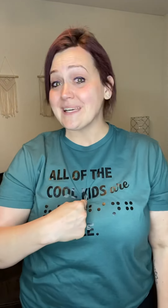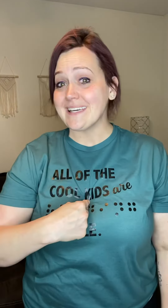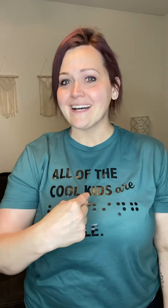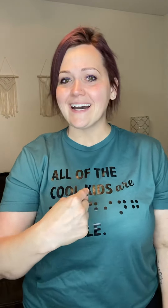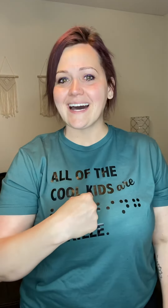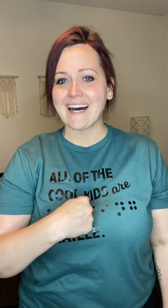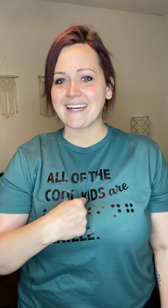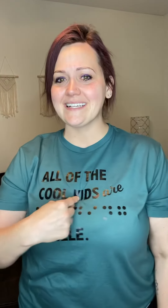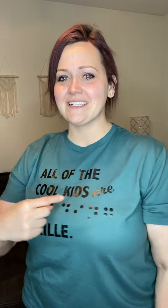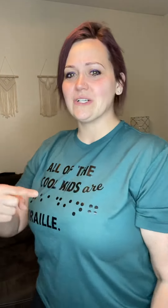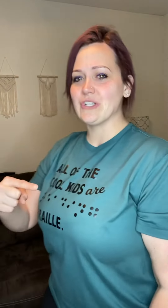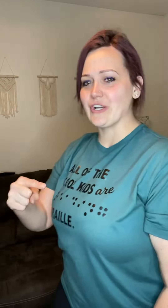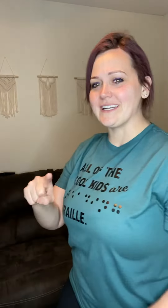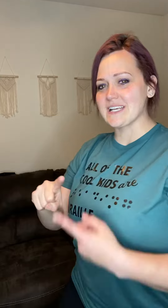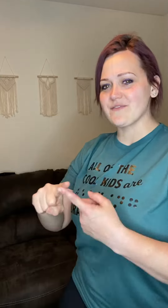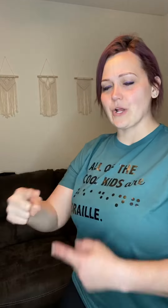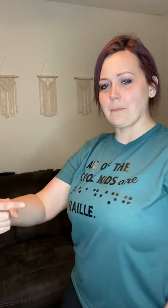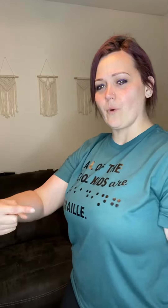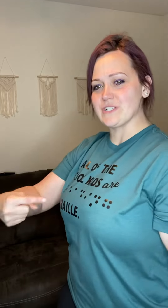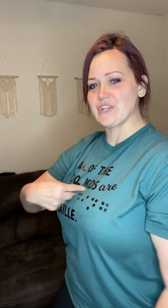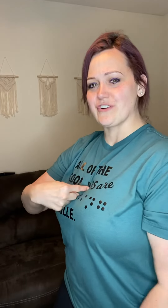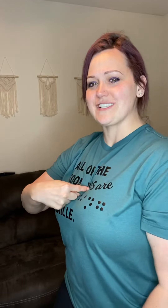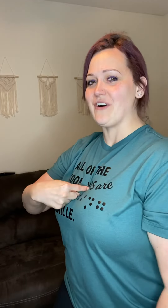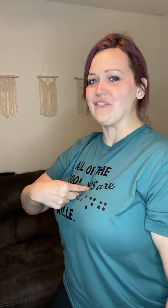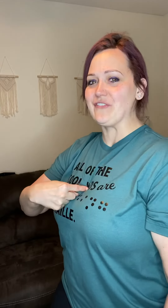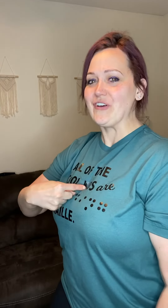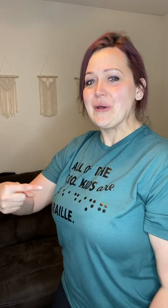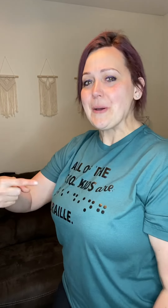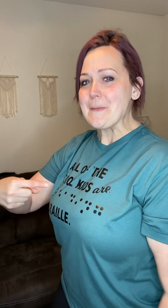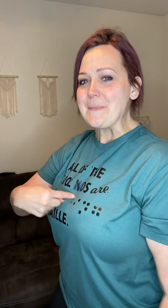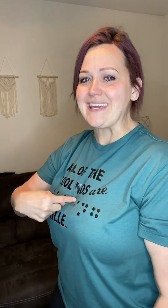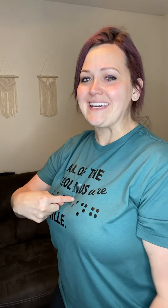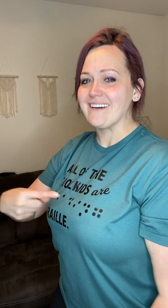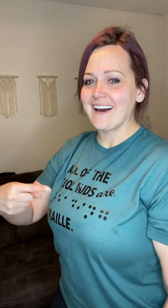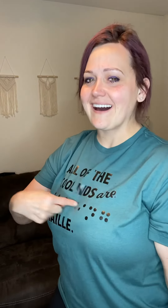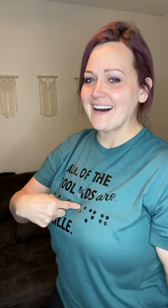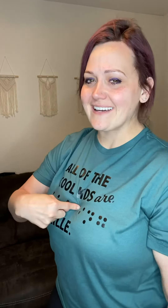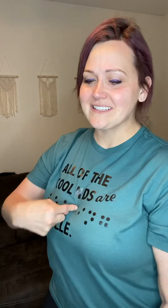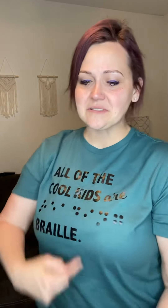me, I. Your index finger points to yourself. Me, I.